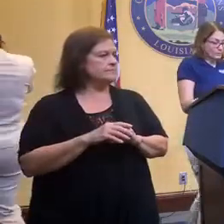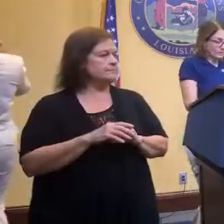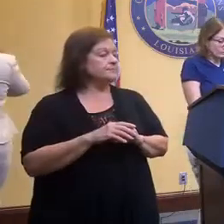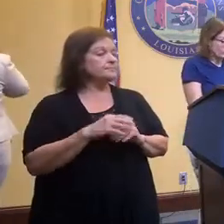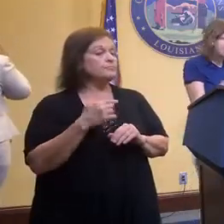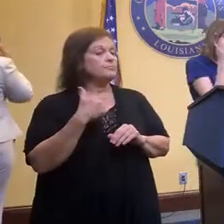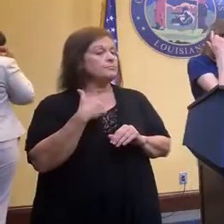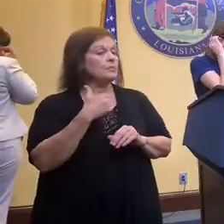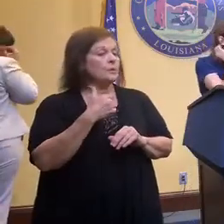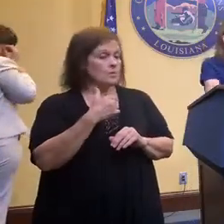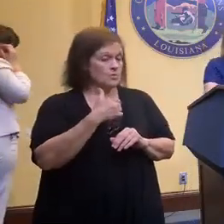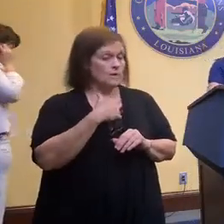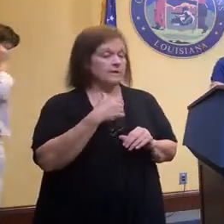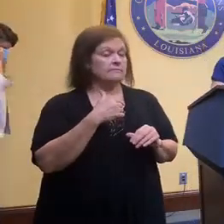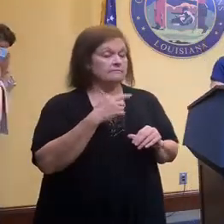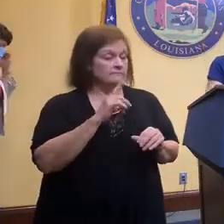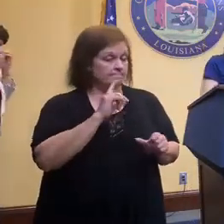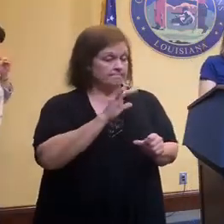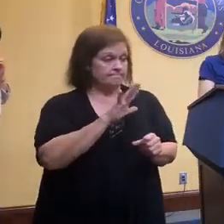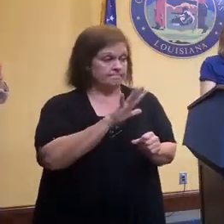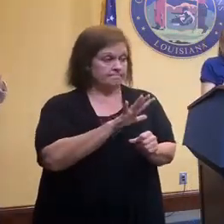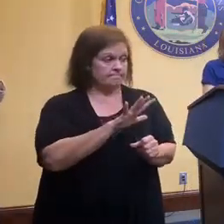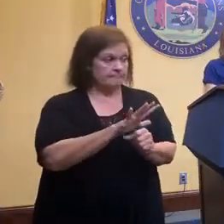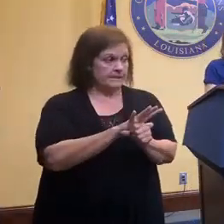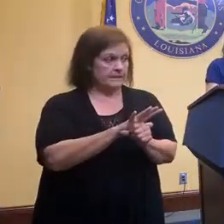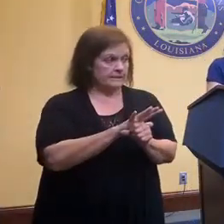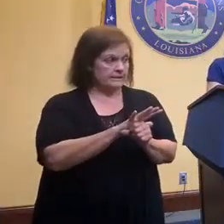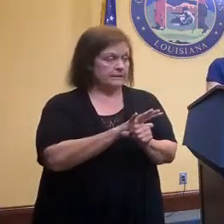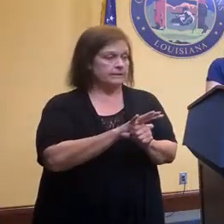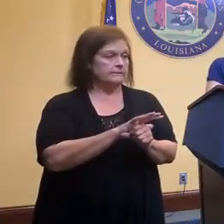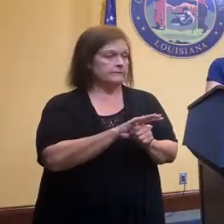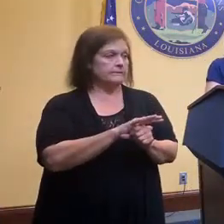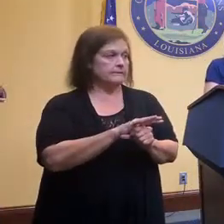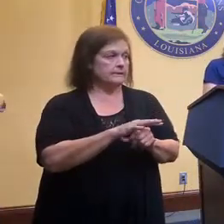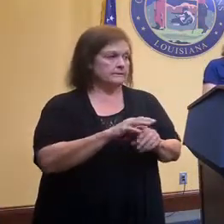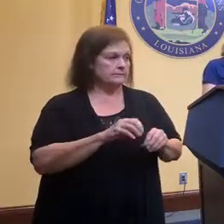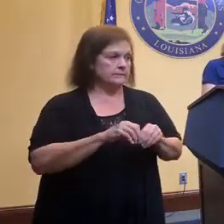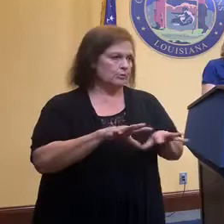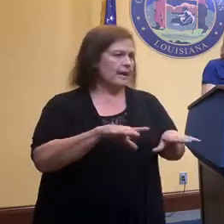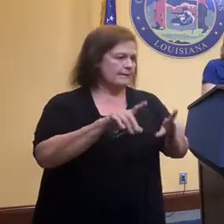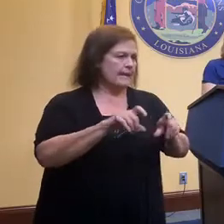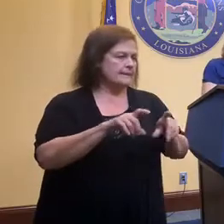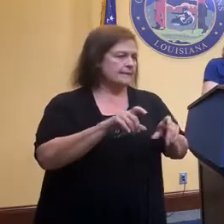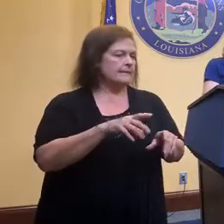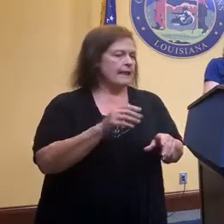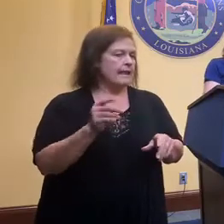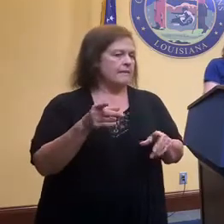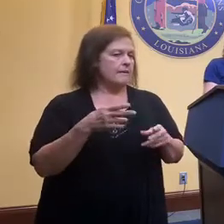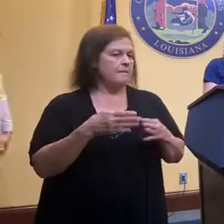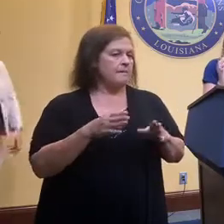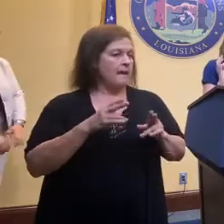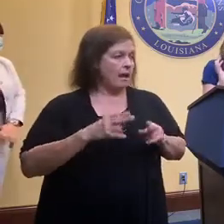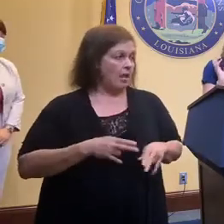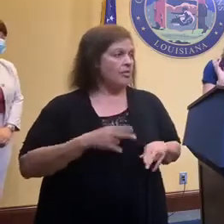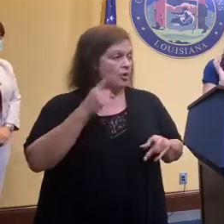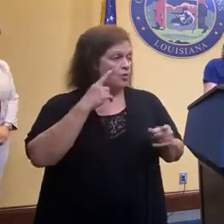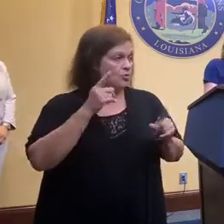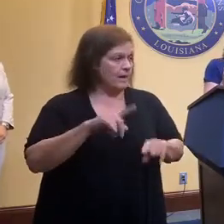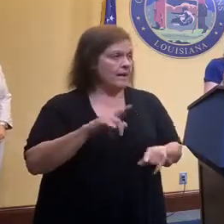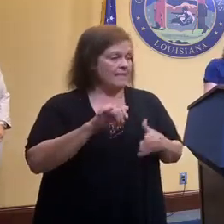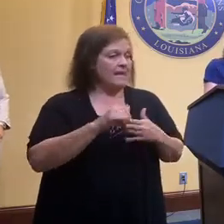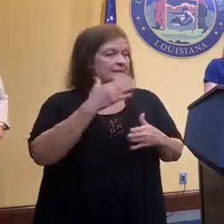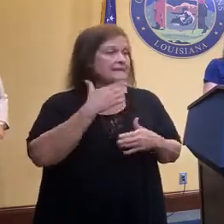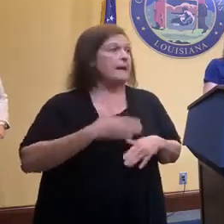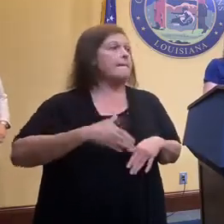We remain fully committed to widespread testing. We think, and the public health experts agree, that is really the